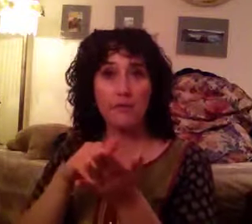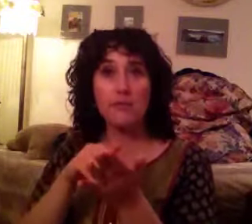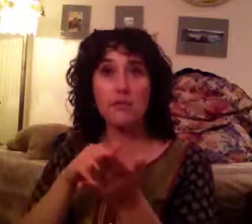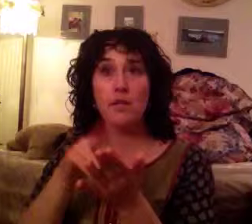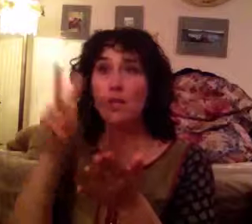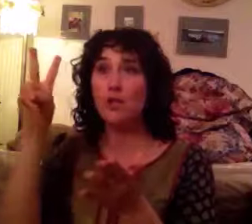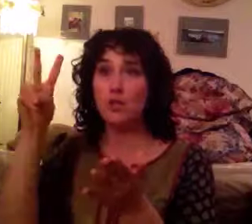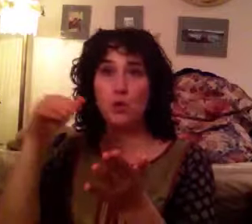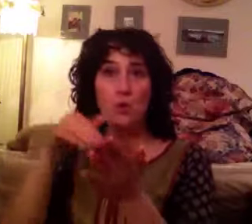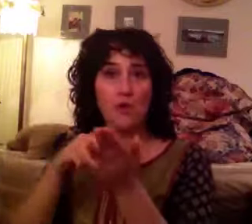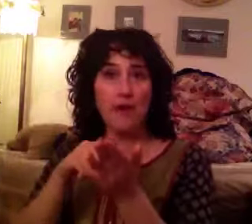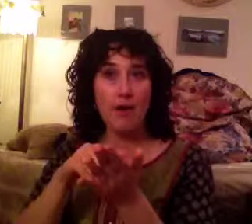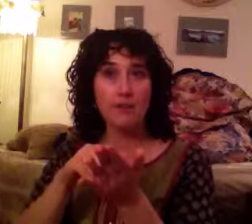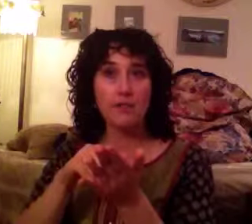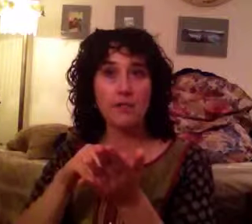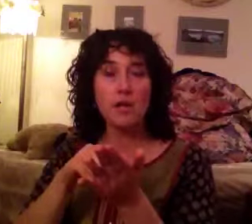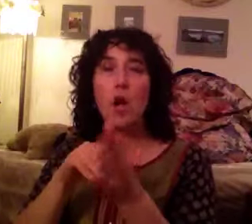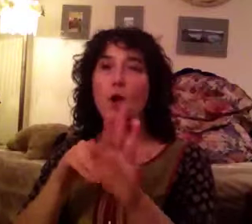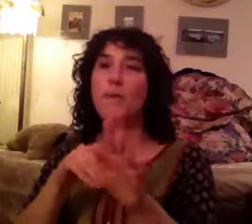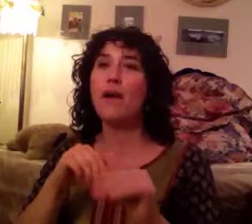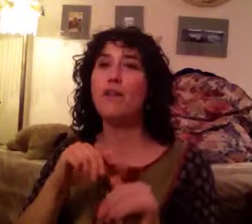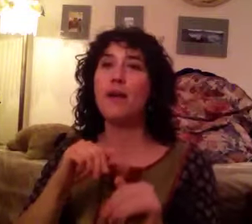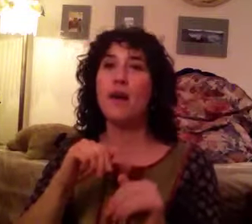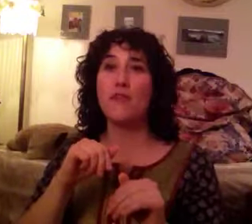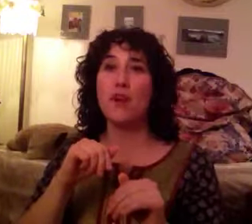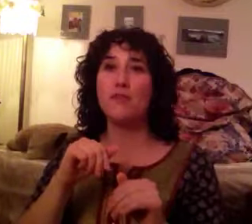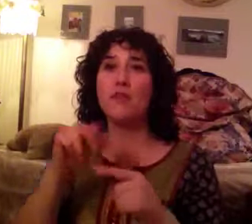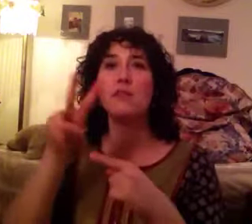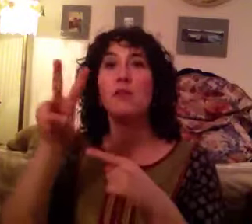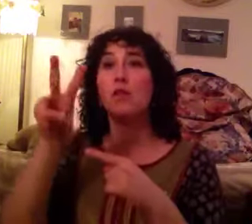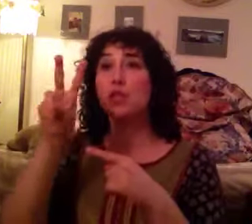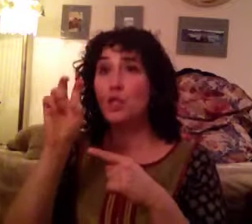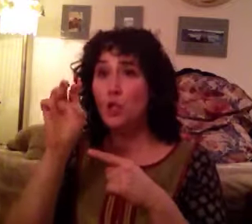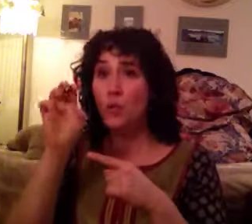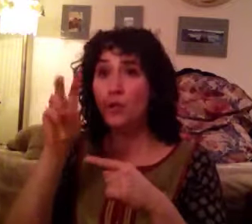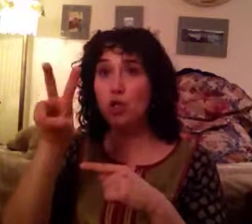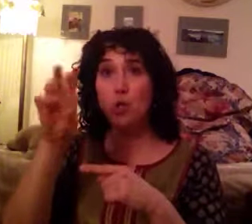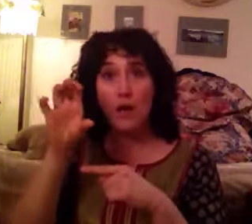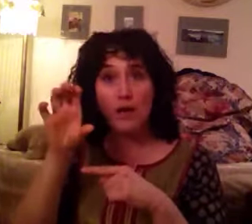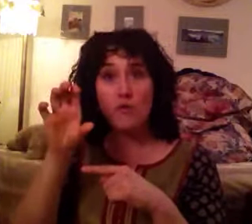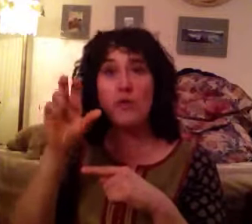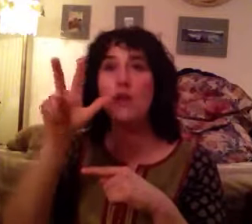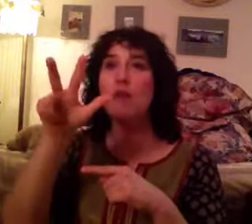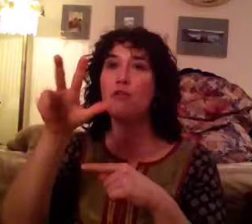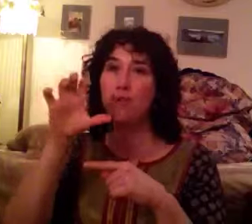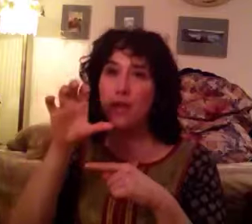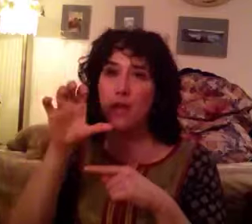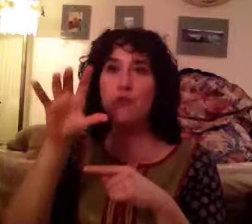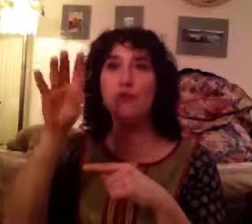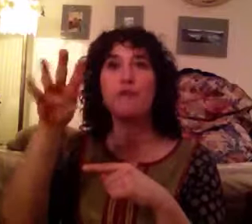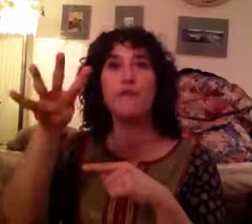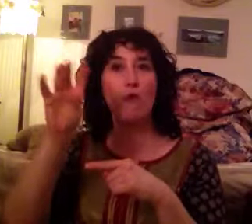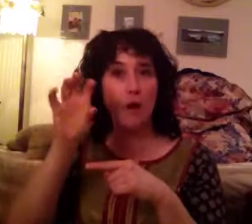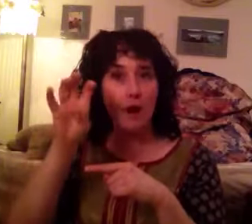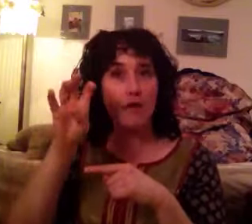1,000, 2,000. Oh, and by the way, on the hundreds, 200, 300,